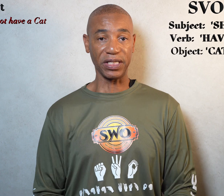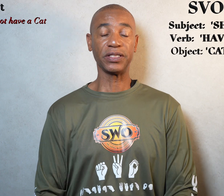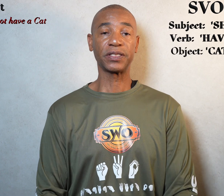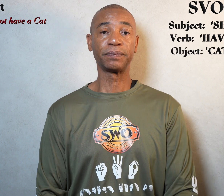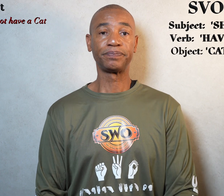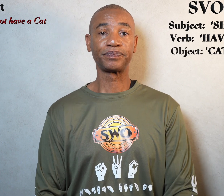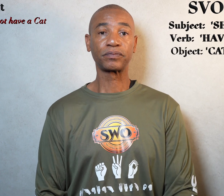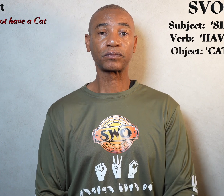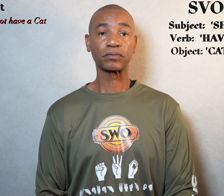sentence.